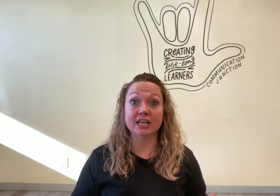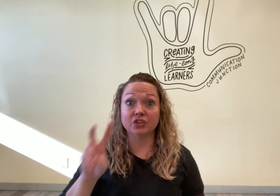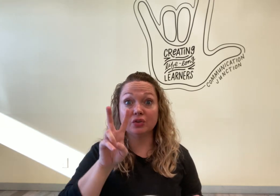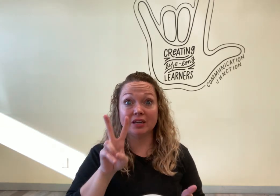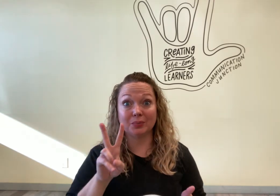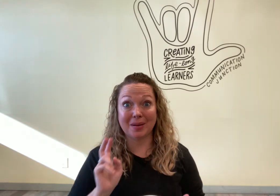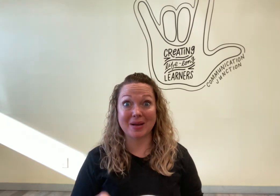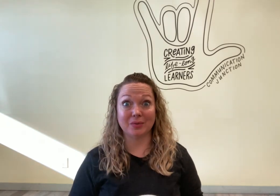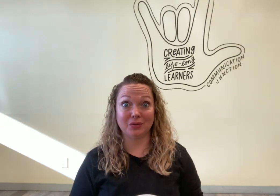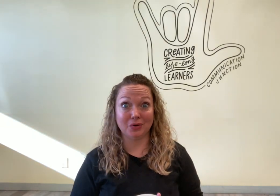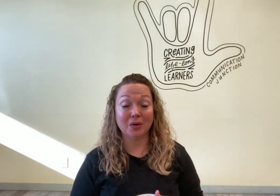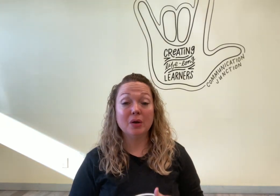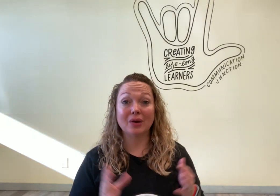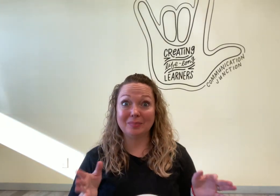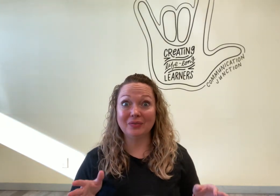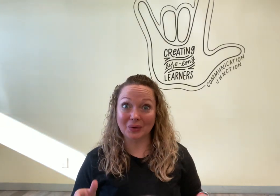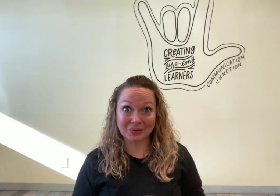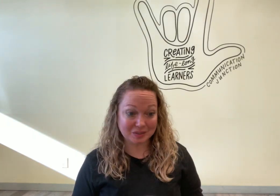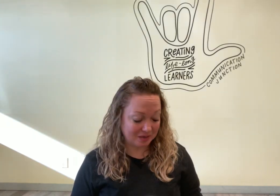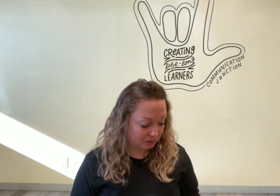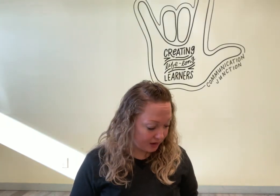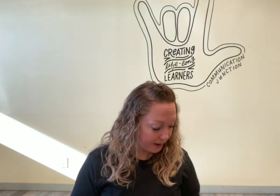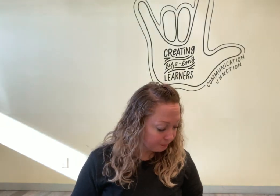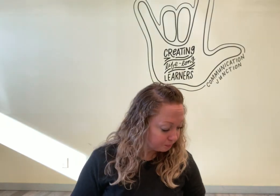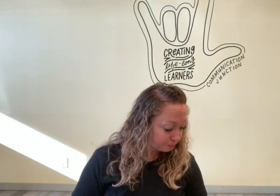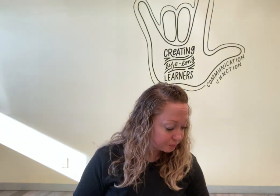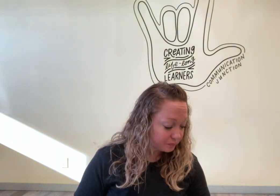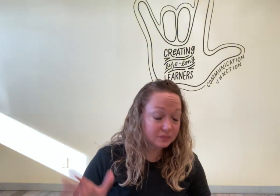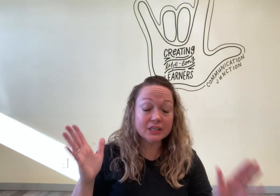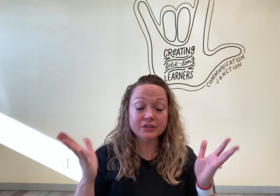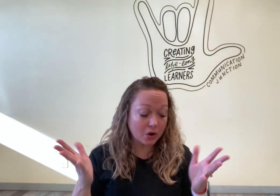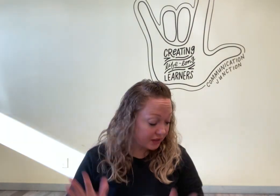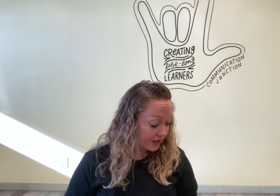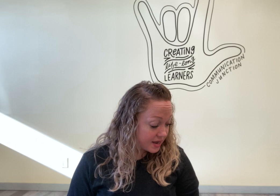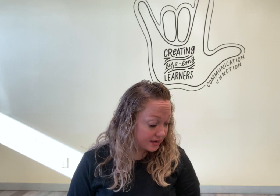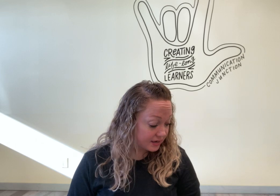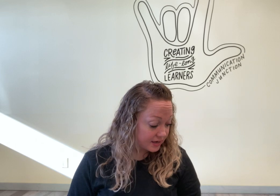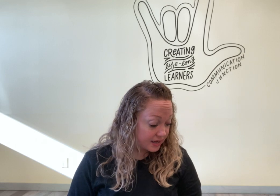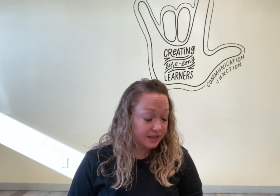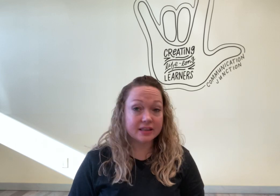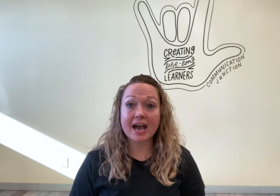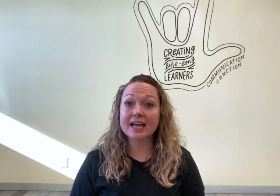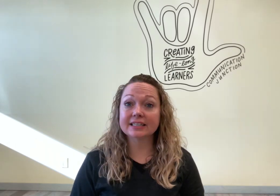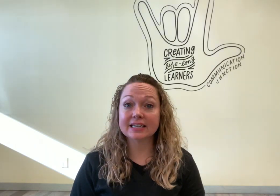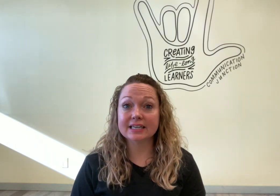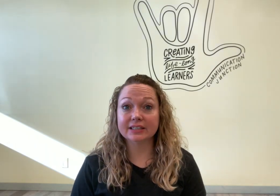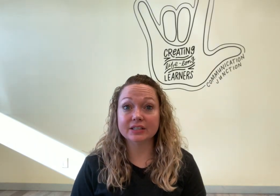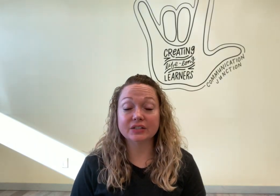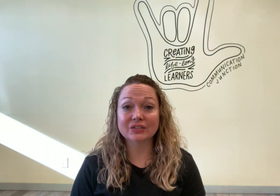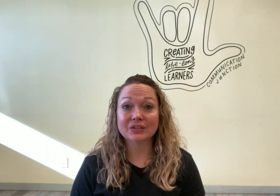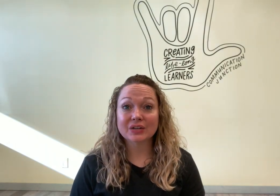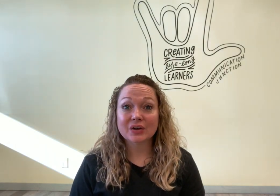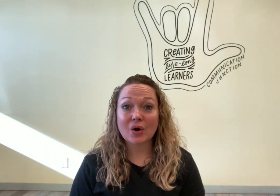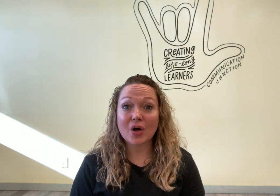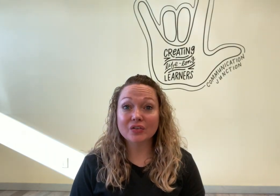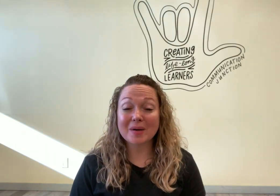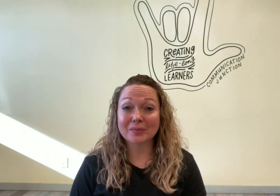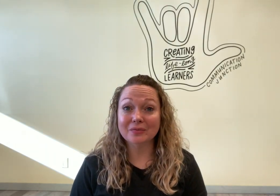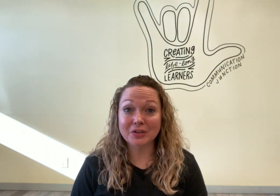2 weeks when I'm back with you right before Christmas, okay? So I think that is all of my reviewing I